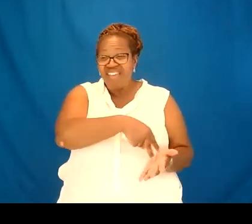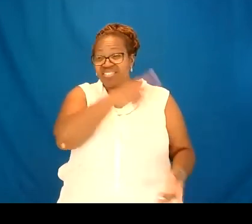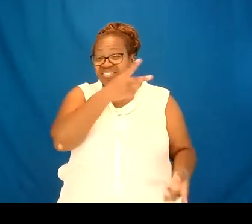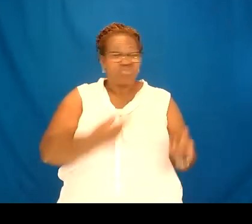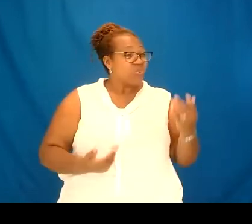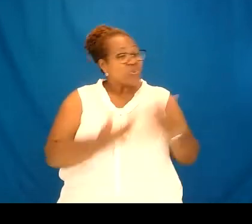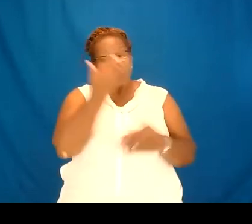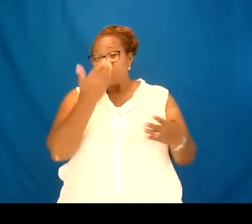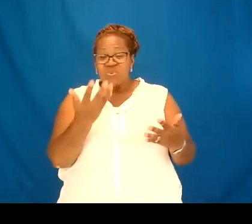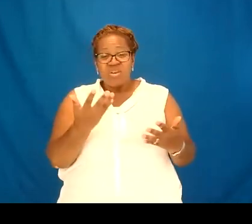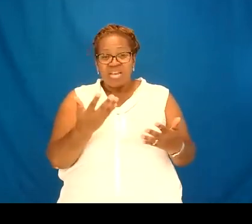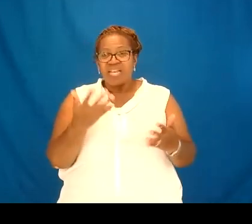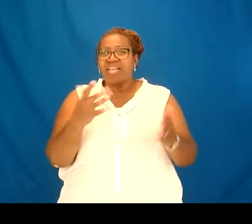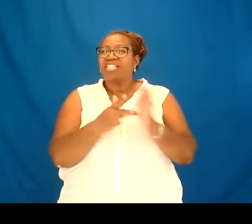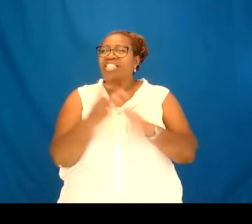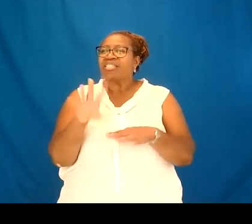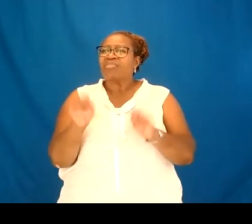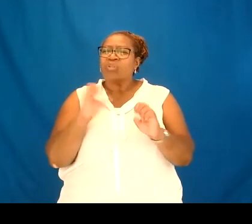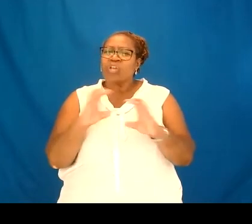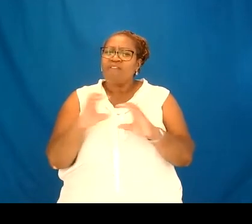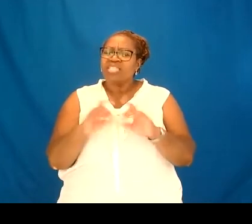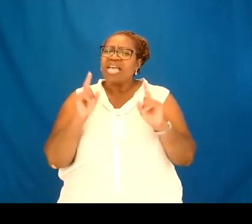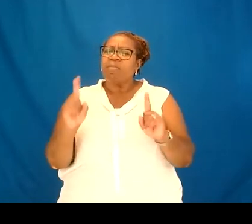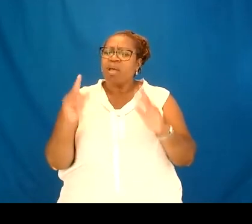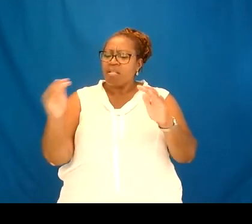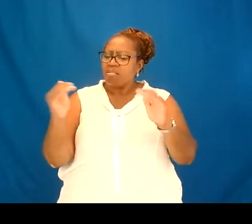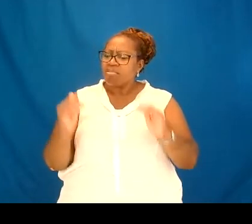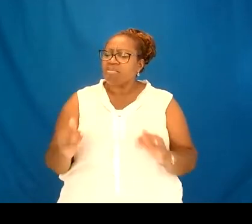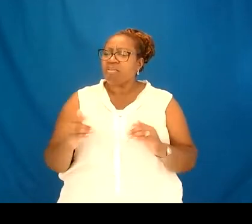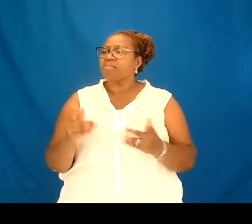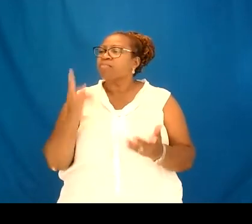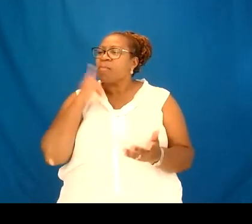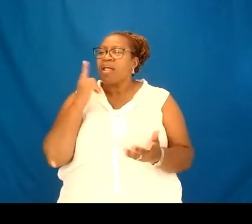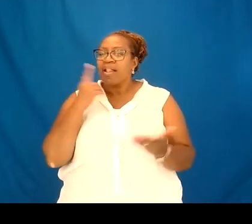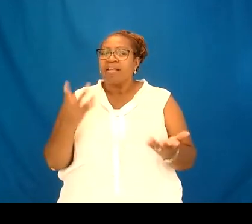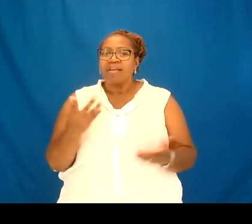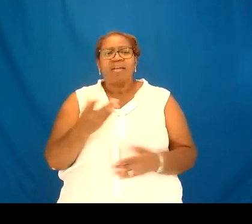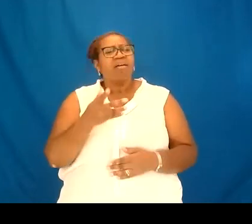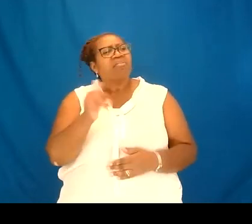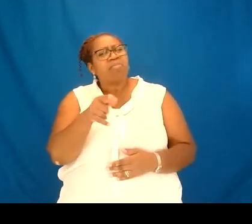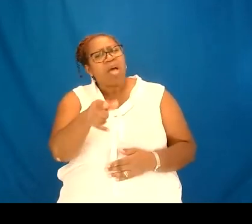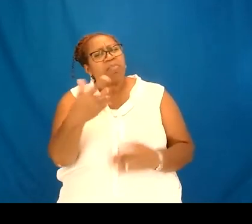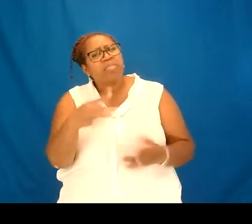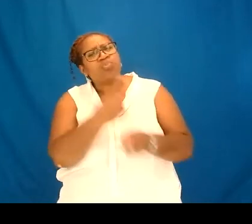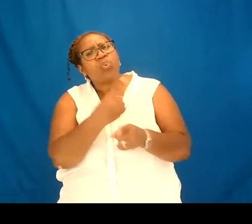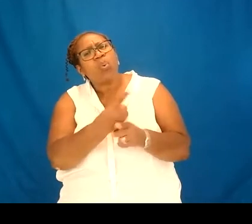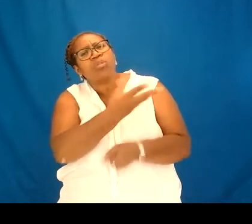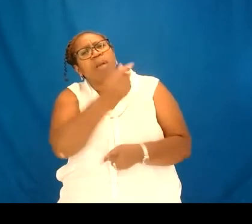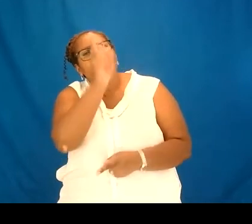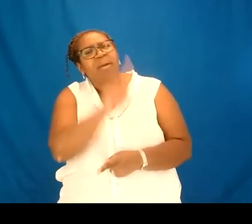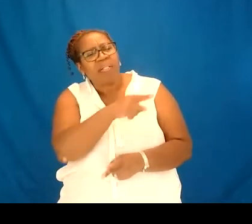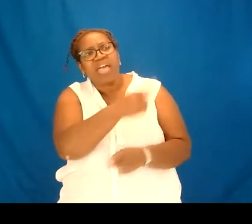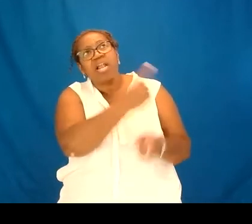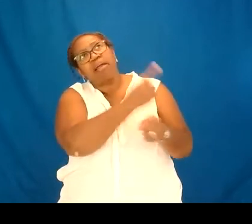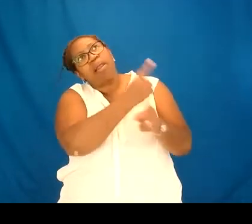terms. I don't know if you've ever been in a conversation with somebody where all they want to do is talk about themselves. See, for me, if I was Jesus, I might